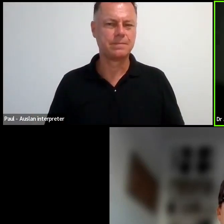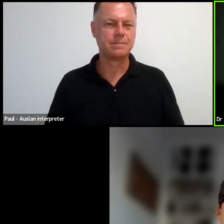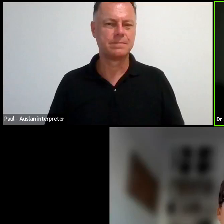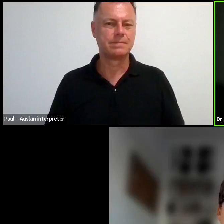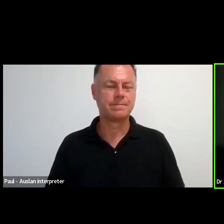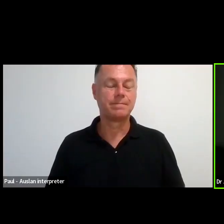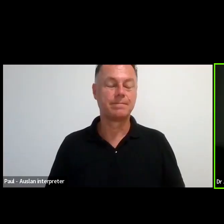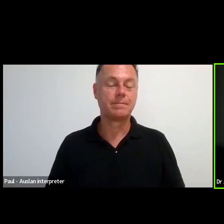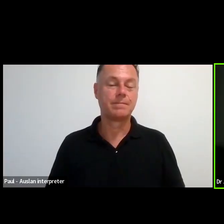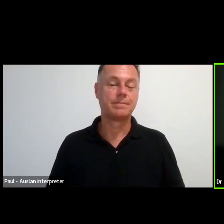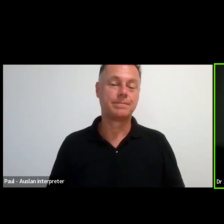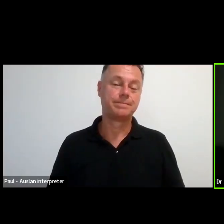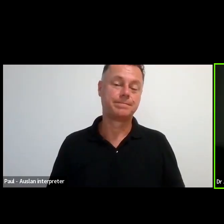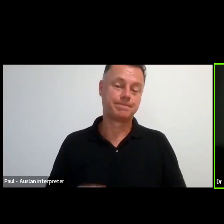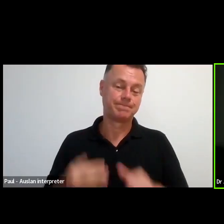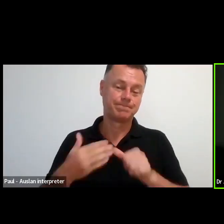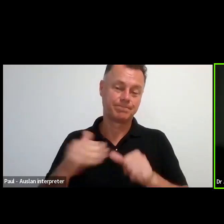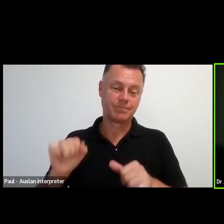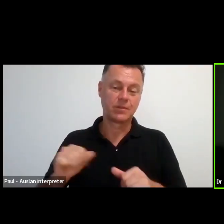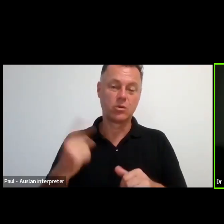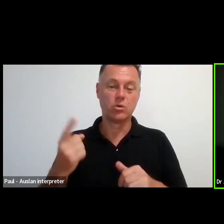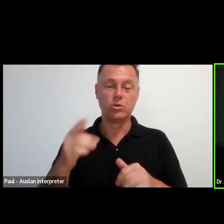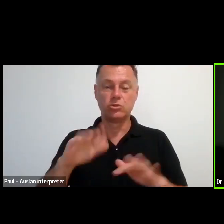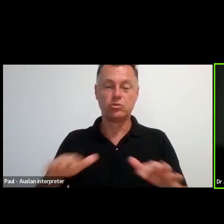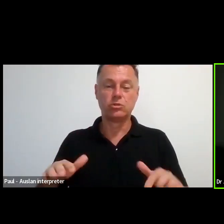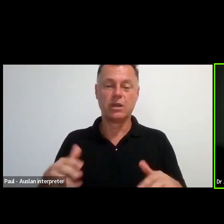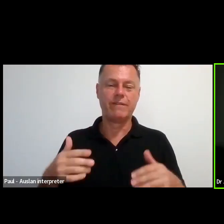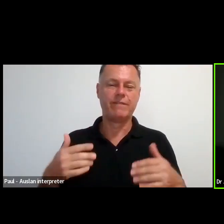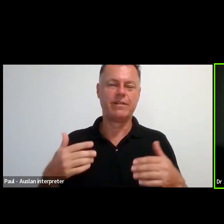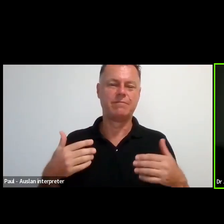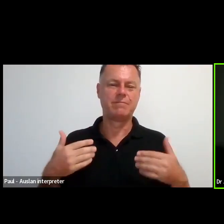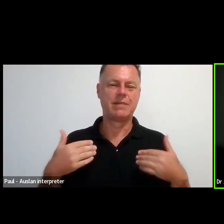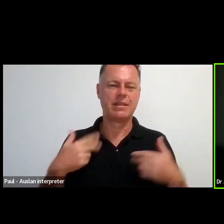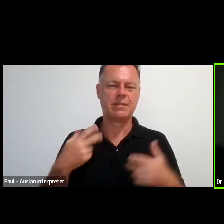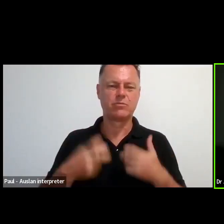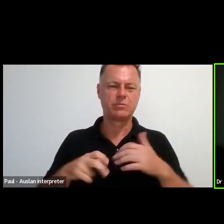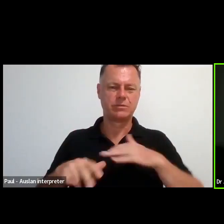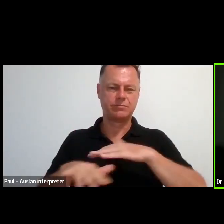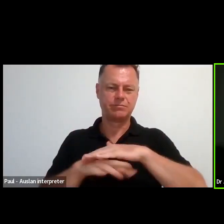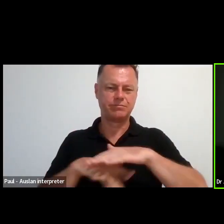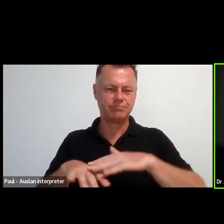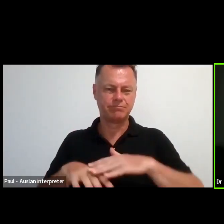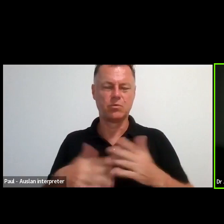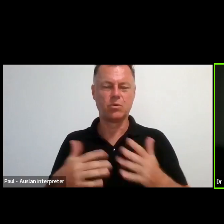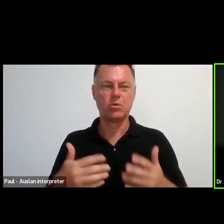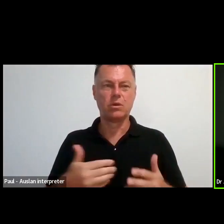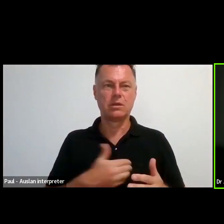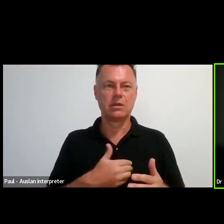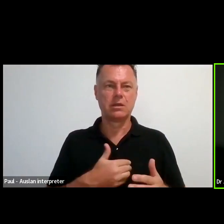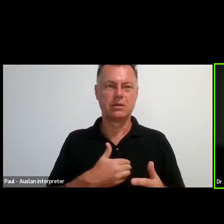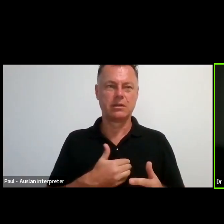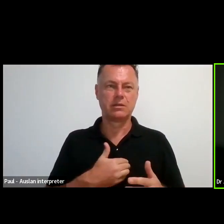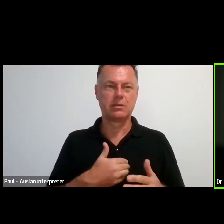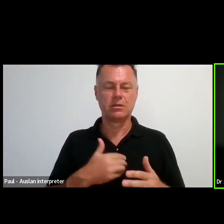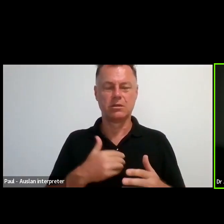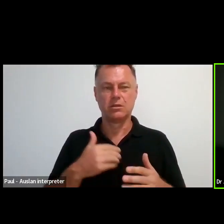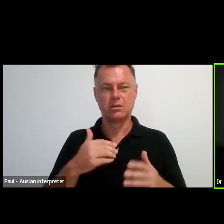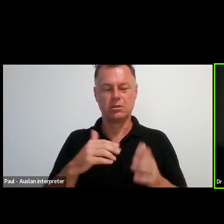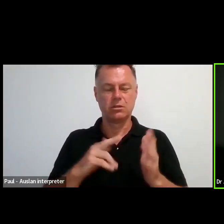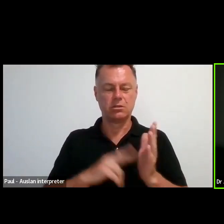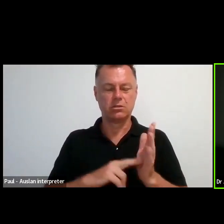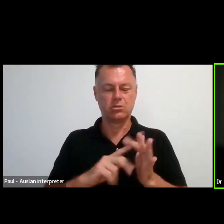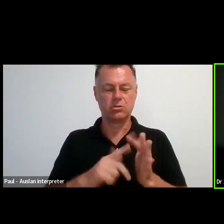Yeah, so kids who have got underlying medical conditions or cardiac, neurological, metabolic